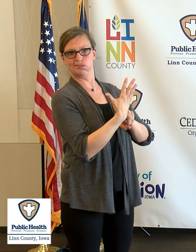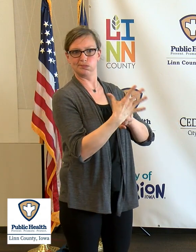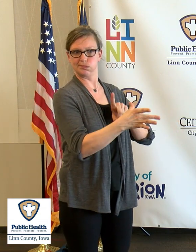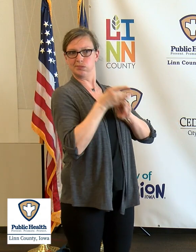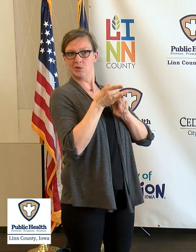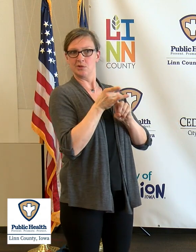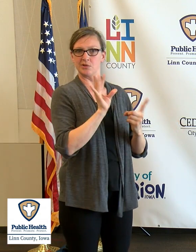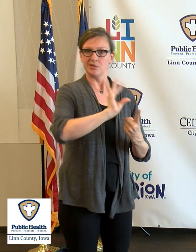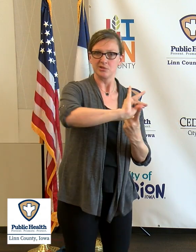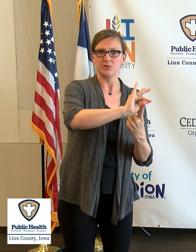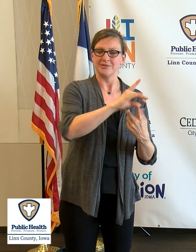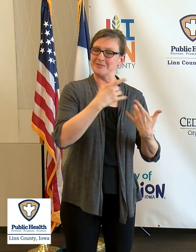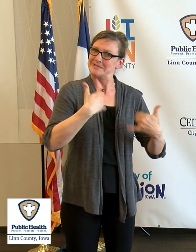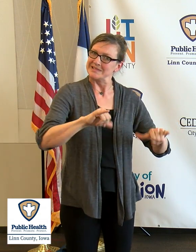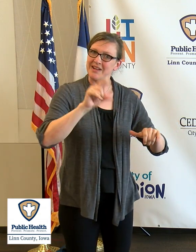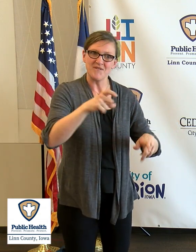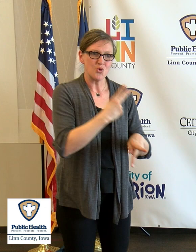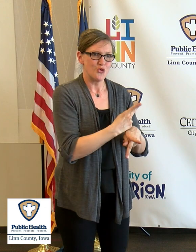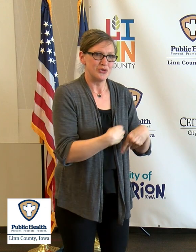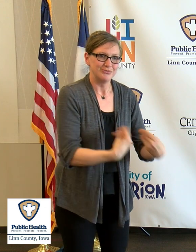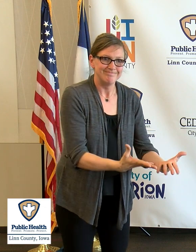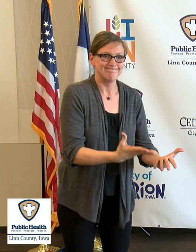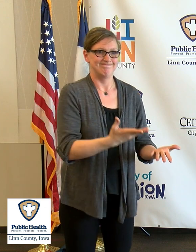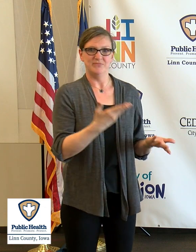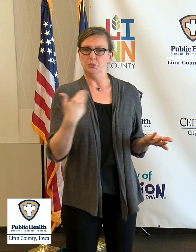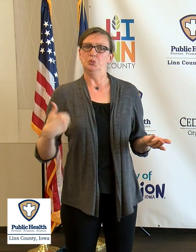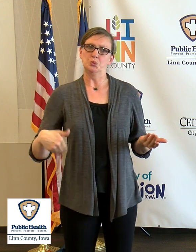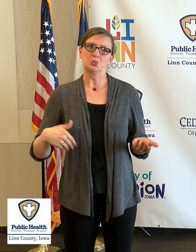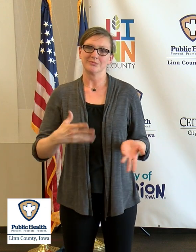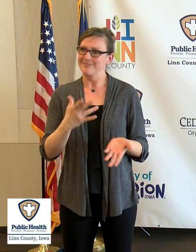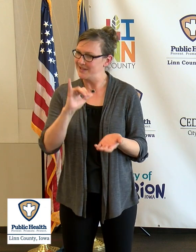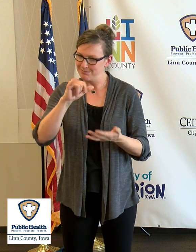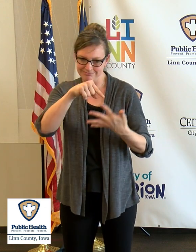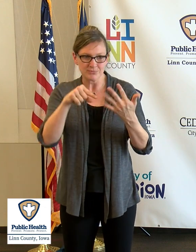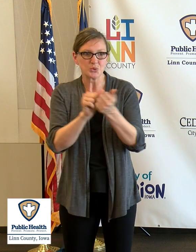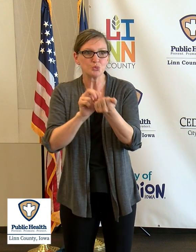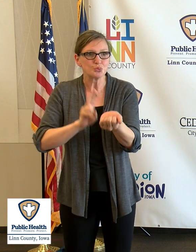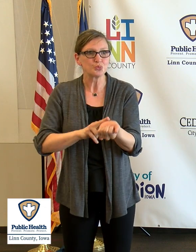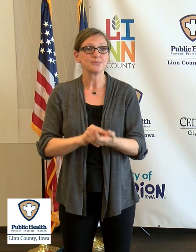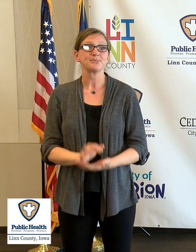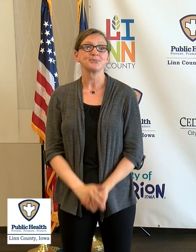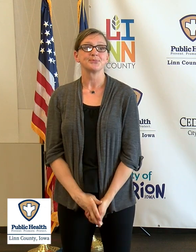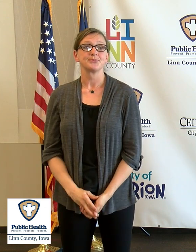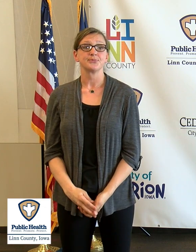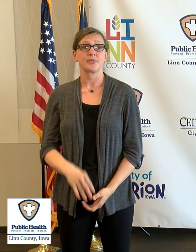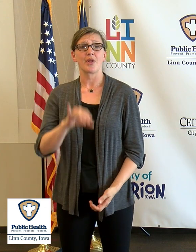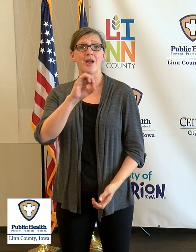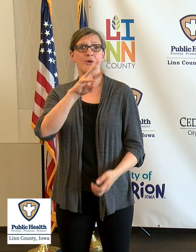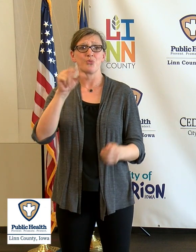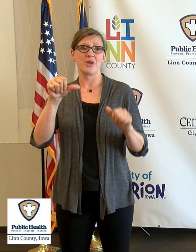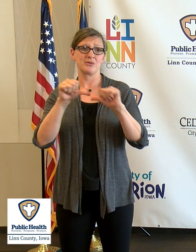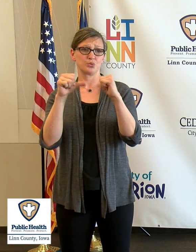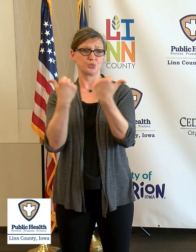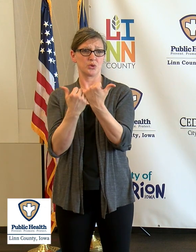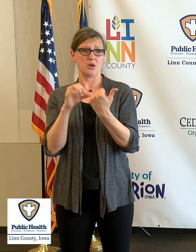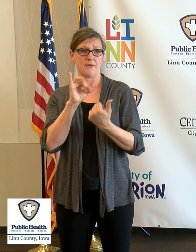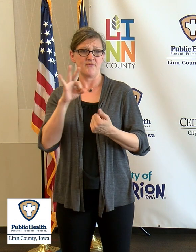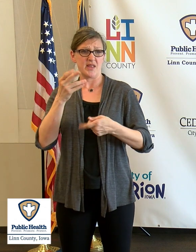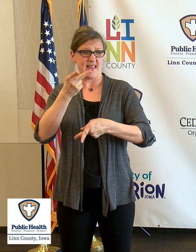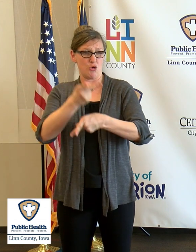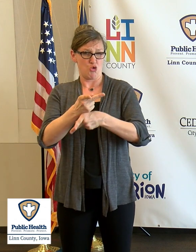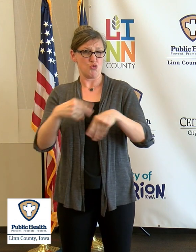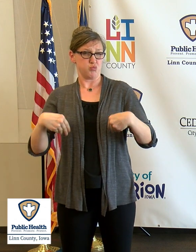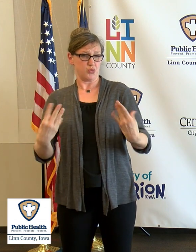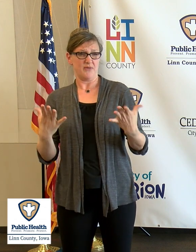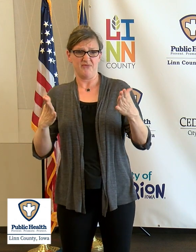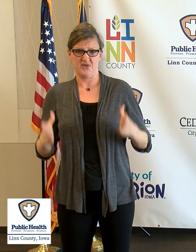are working with the Iowa Association of Community Providers in regards to group homes within Linn County. We